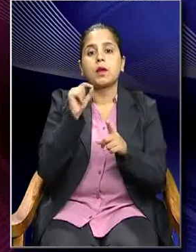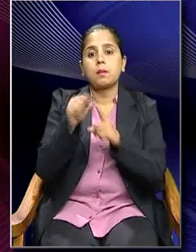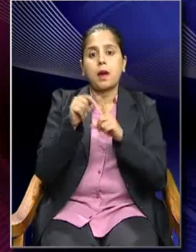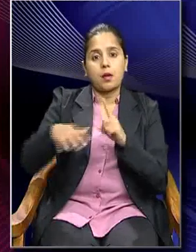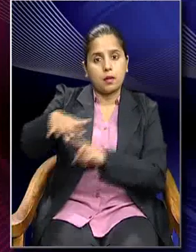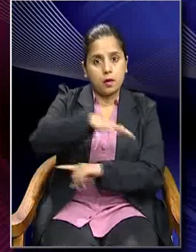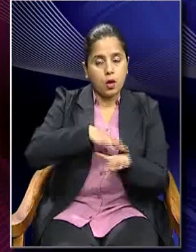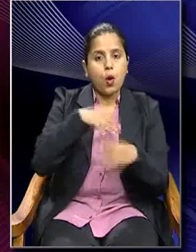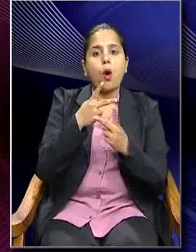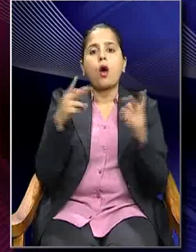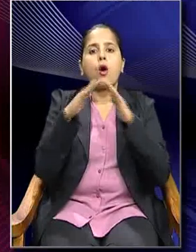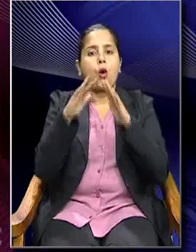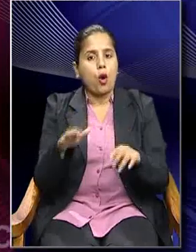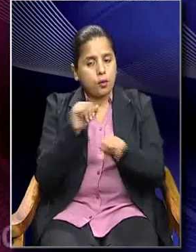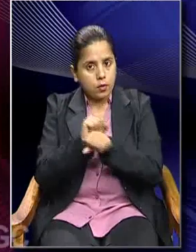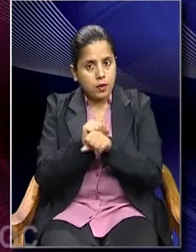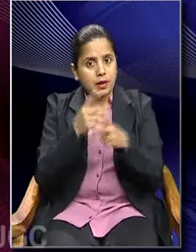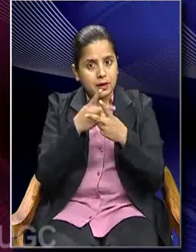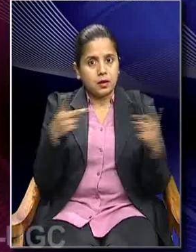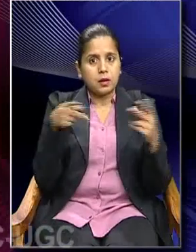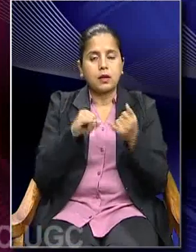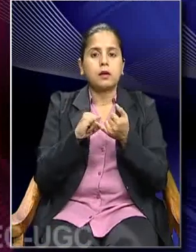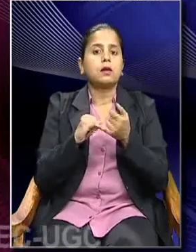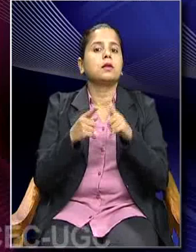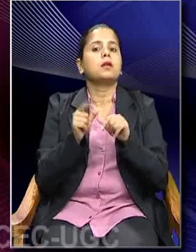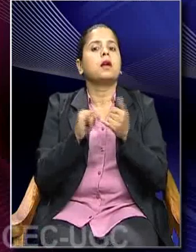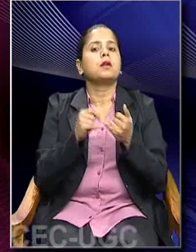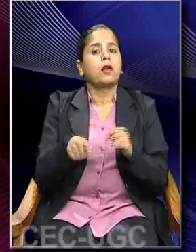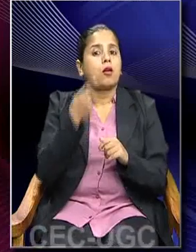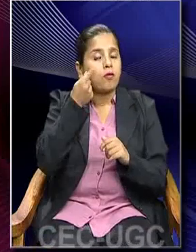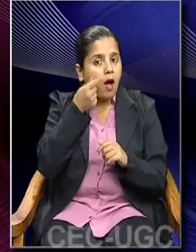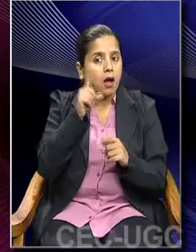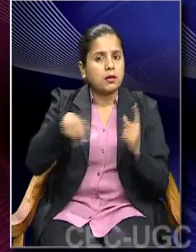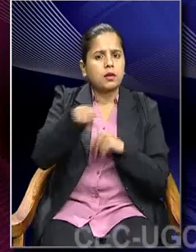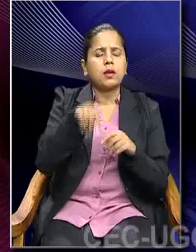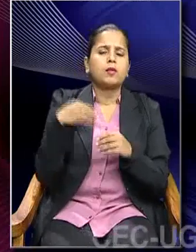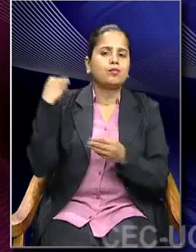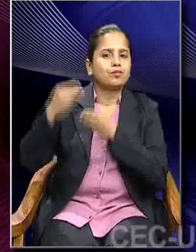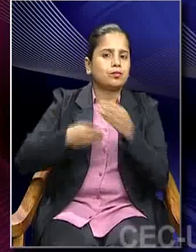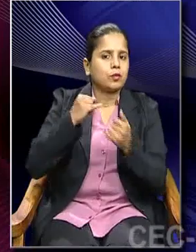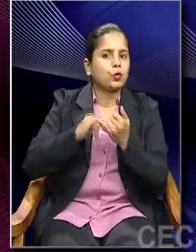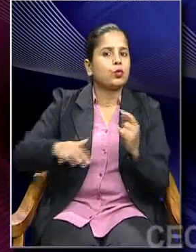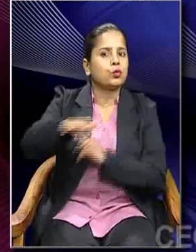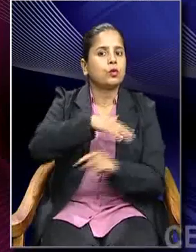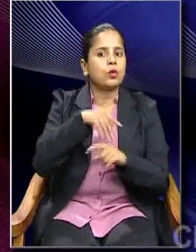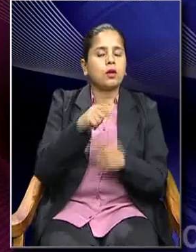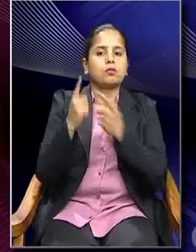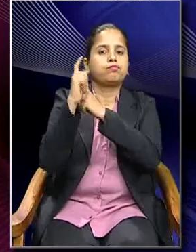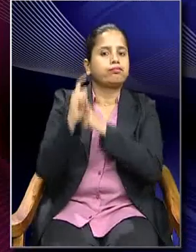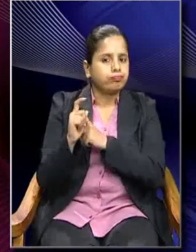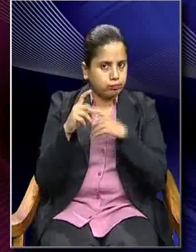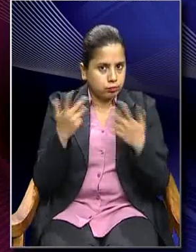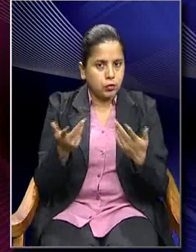or the domestic sphere, the status of the father, say in a patriarchal society, would be as a guardian,